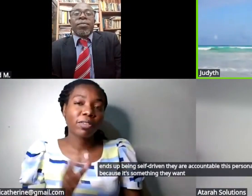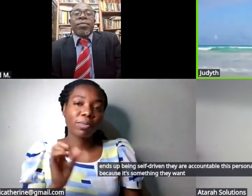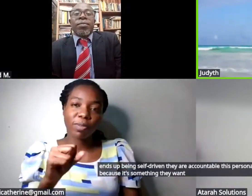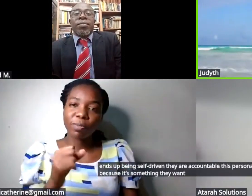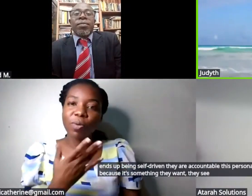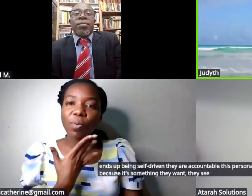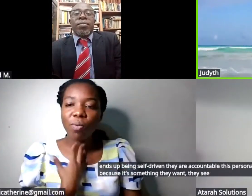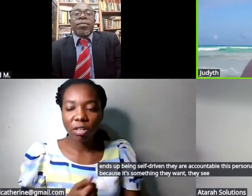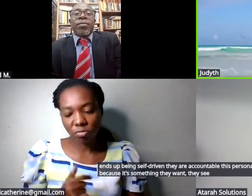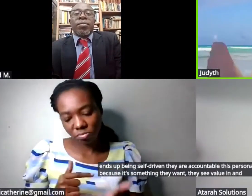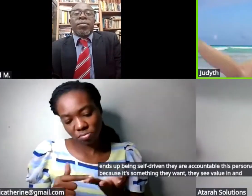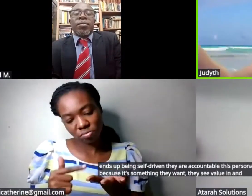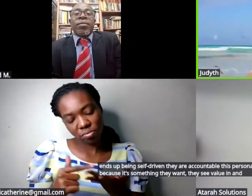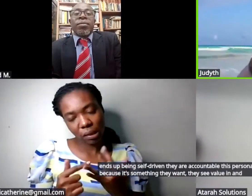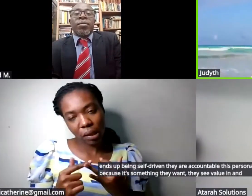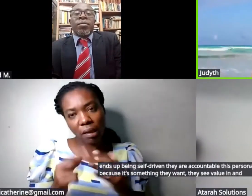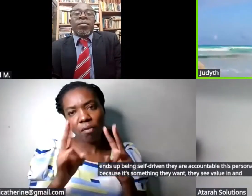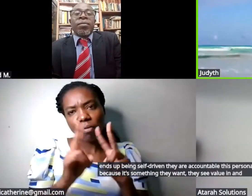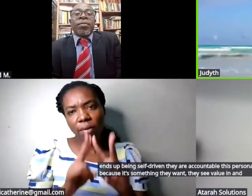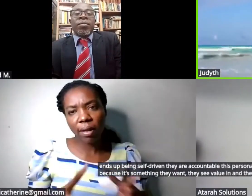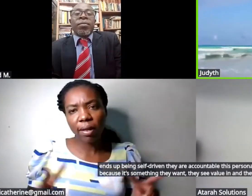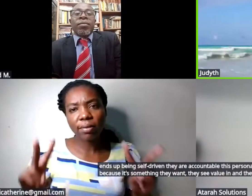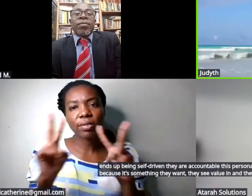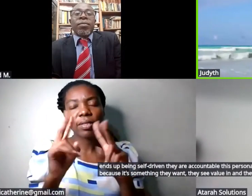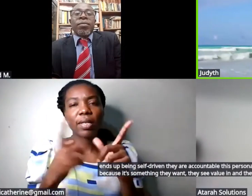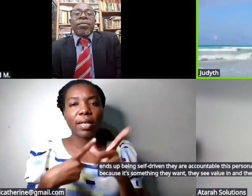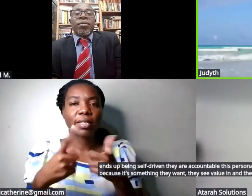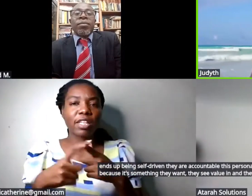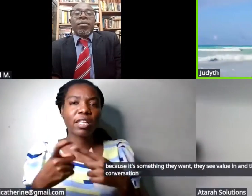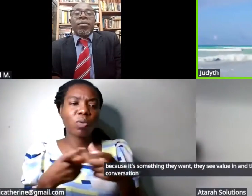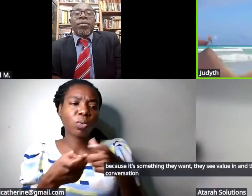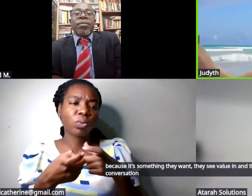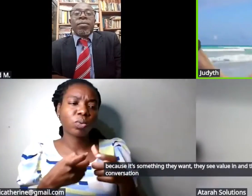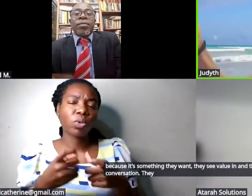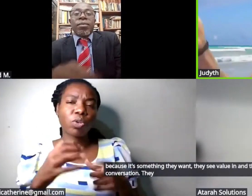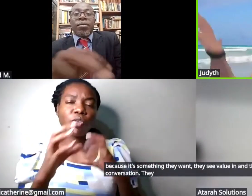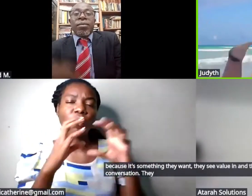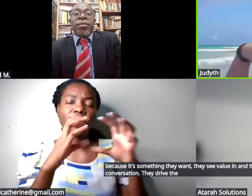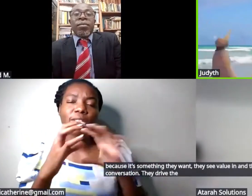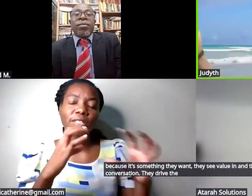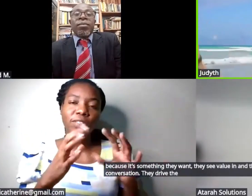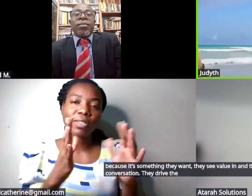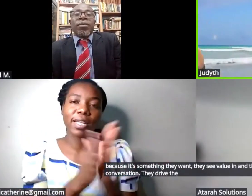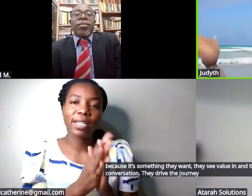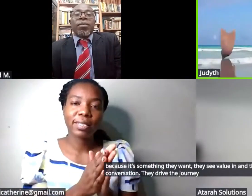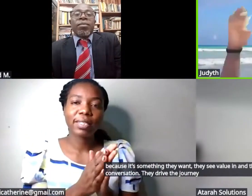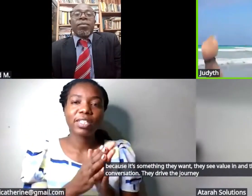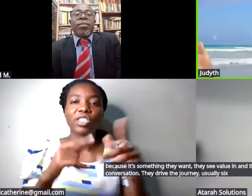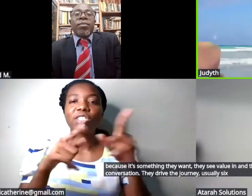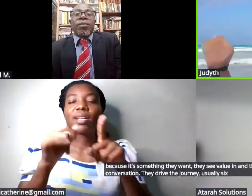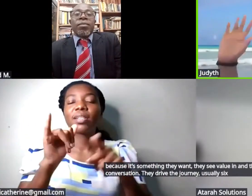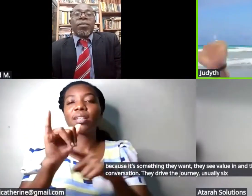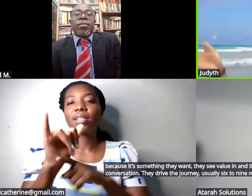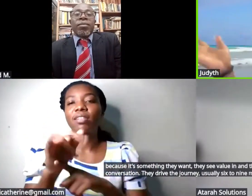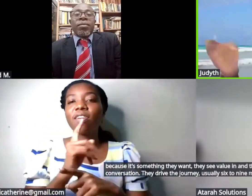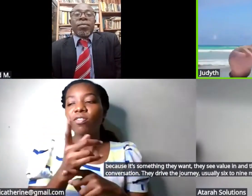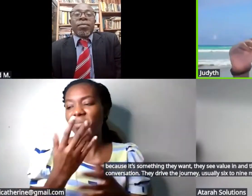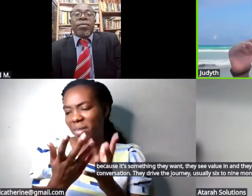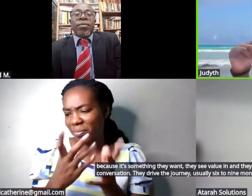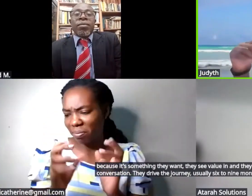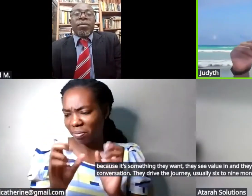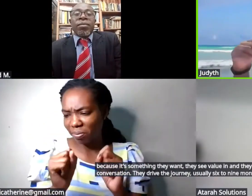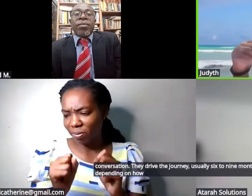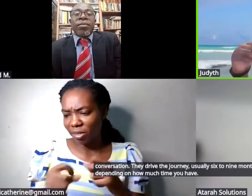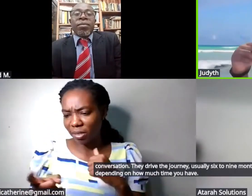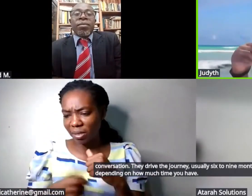in, and they drive the conversation, they drive the journey, usually 6 to 9 months or to 12 months, depending on how much time you